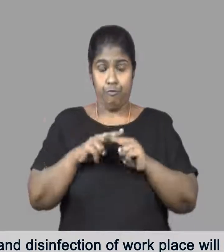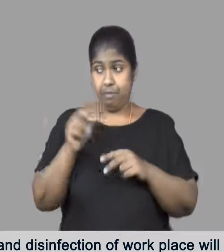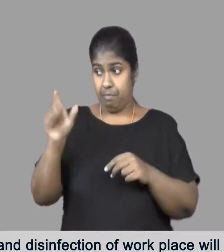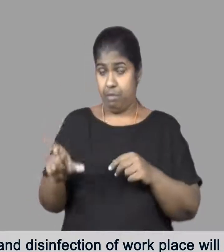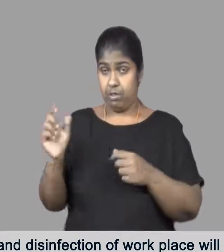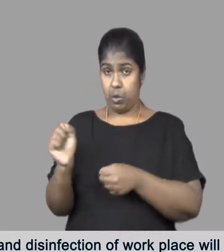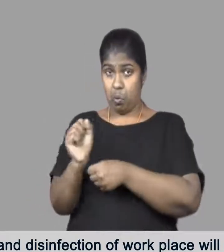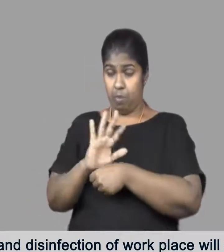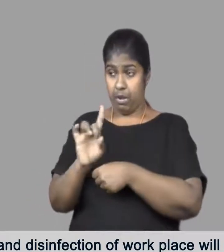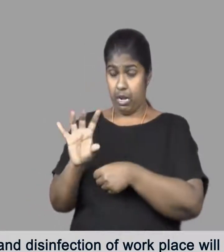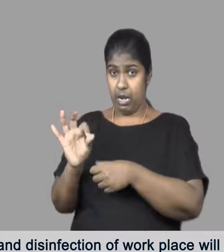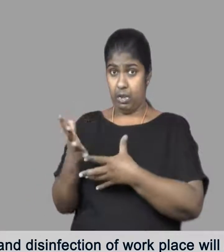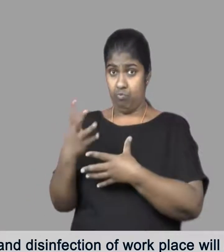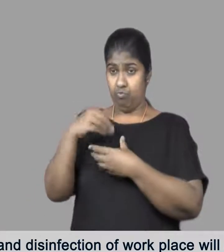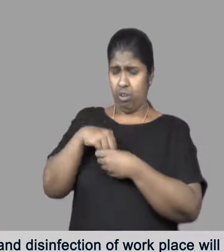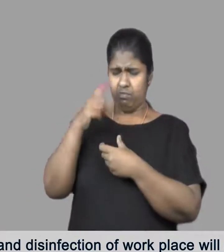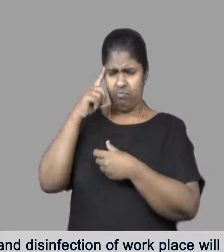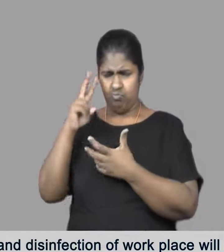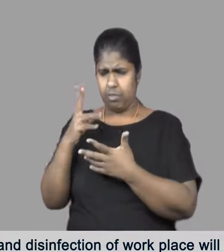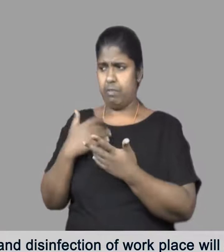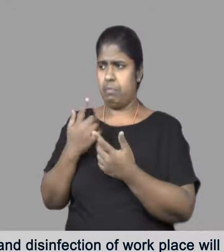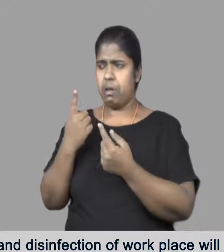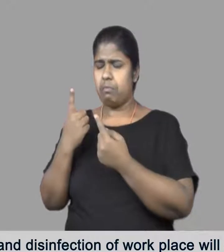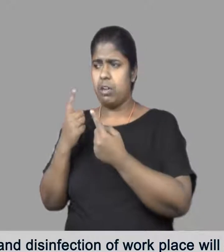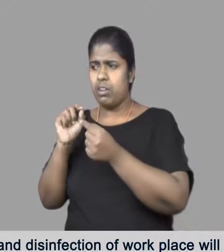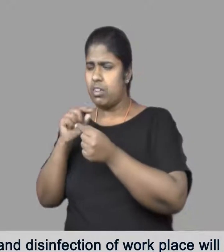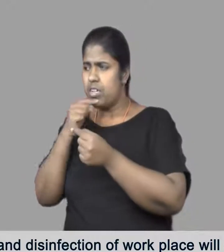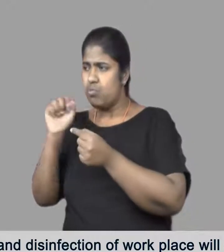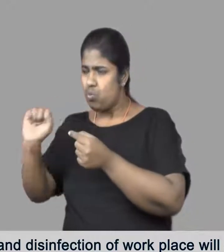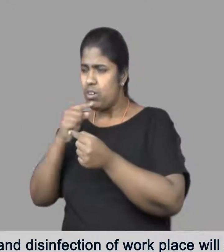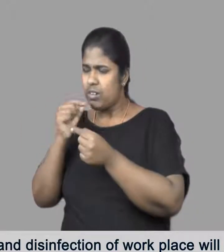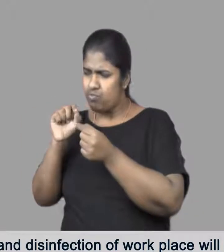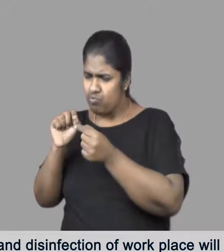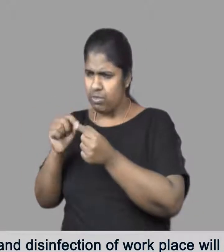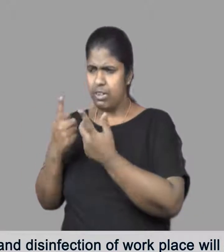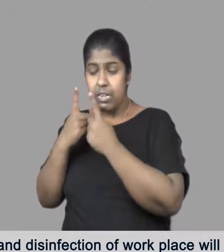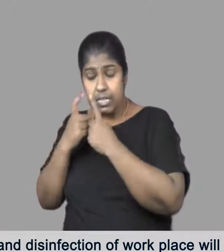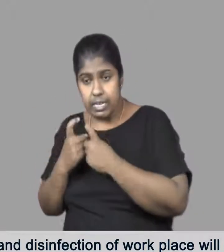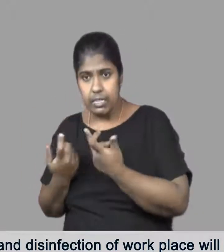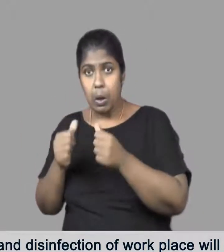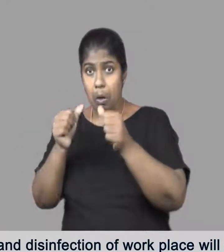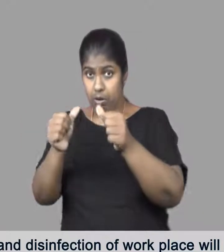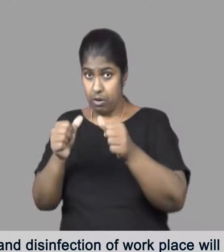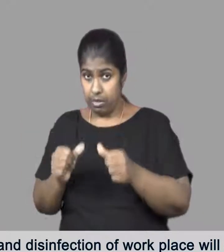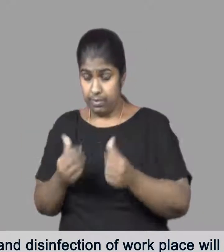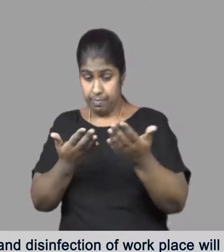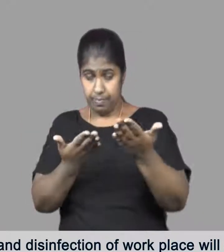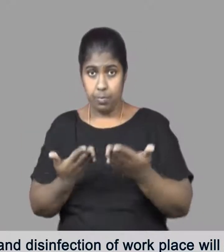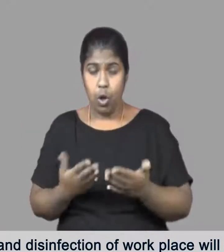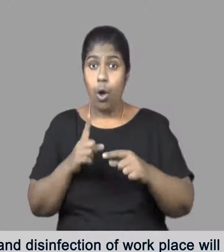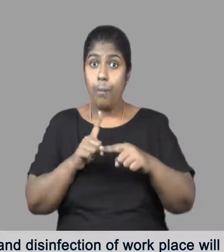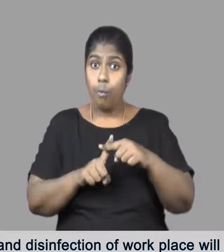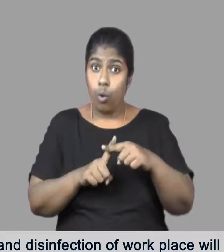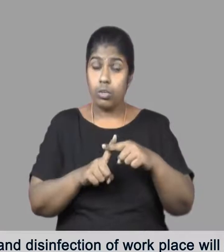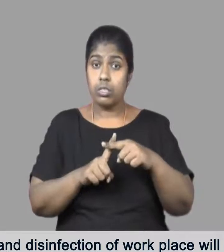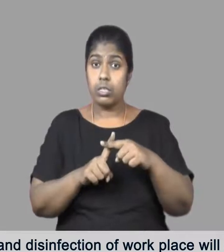workplace will start once the report of the patient is positive.